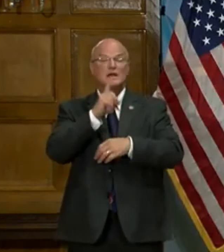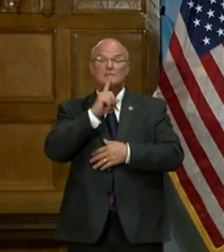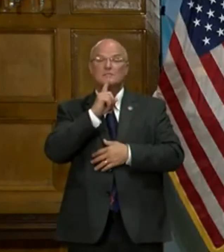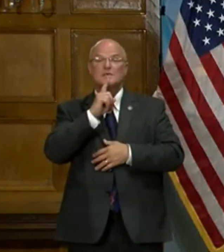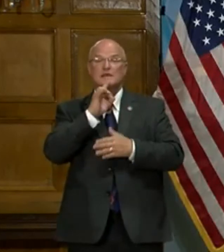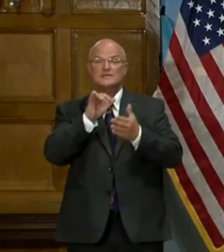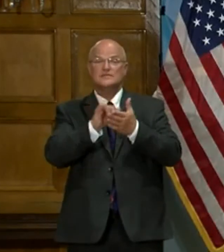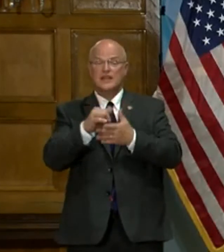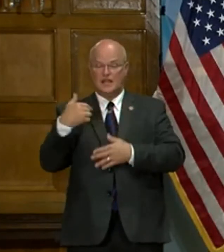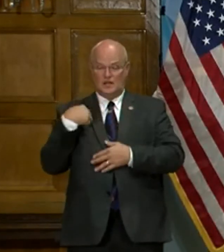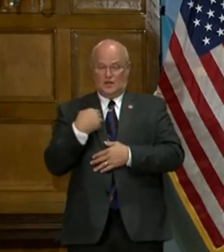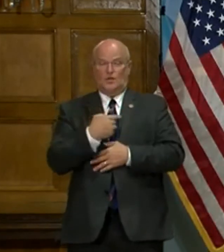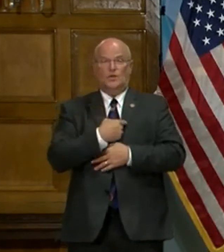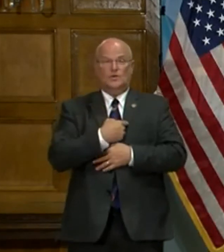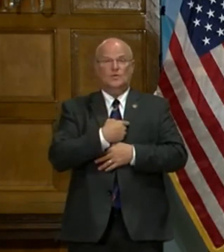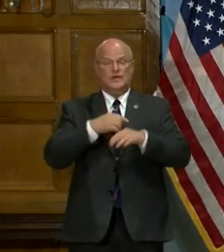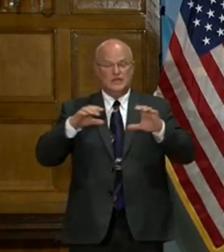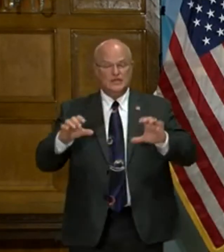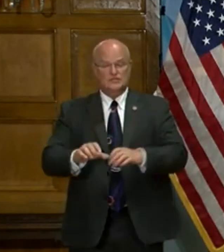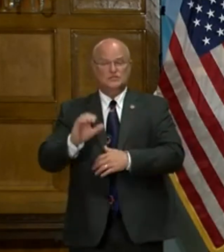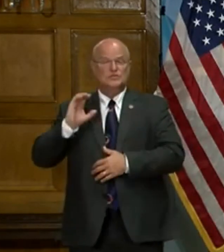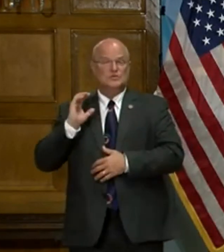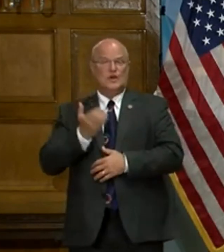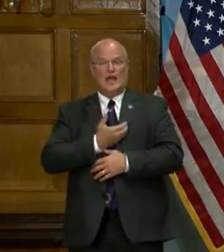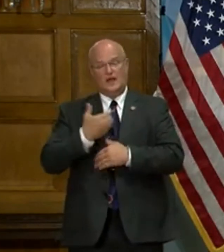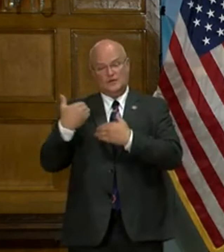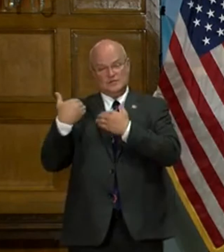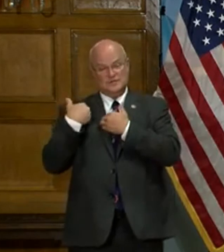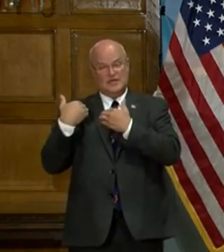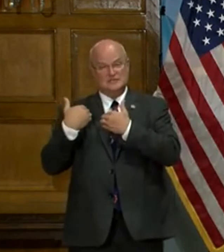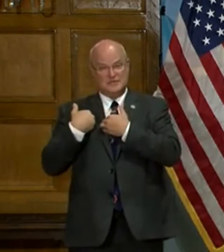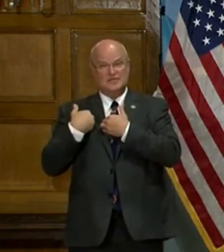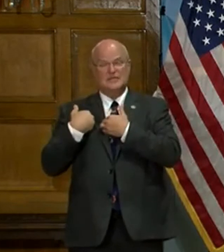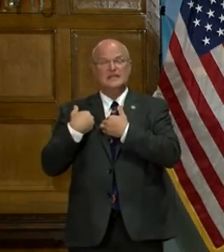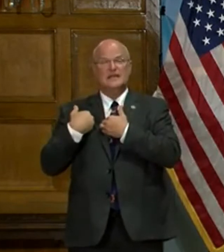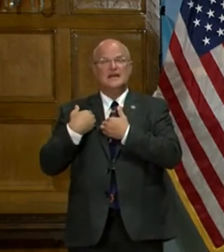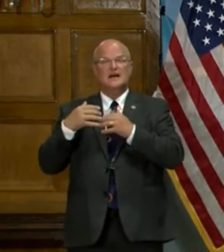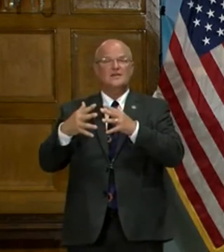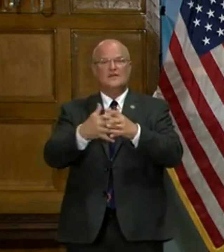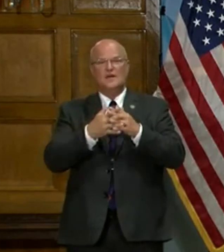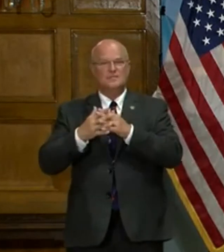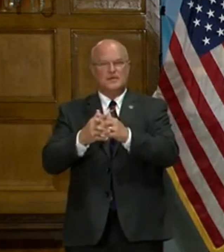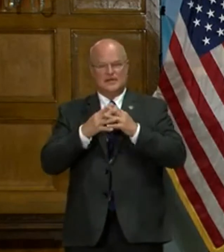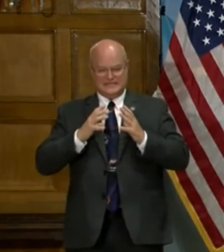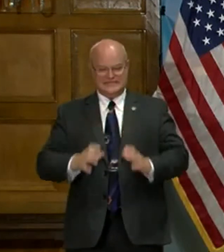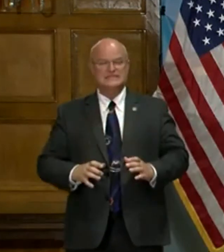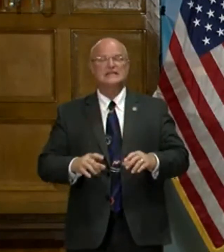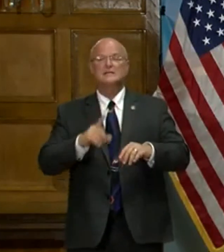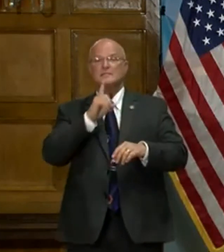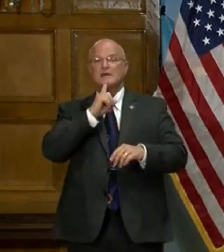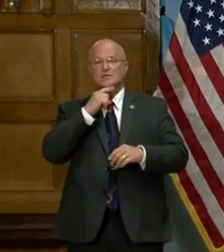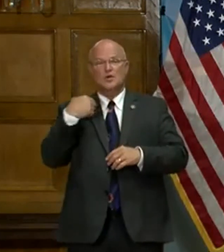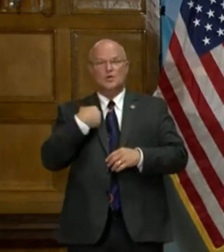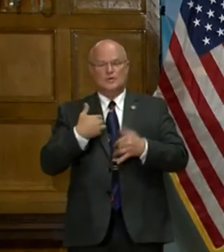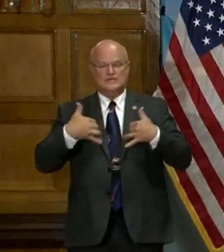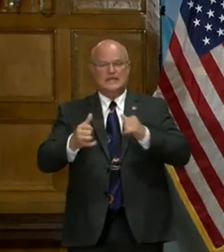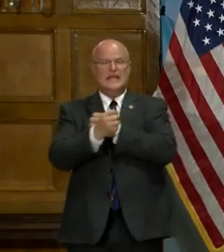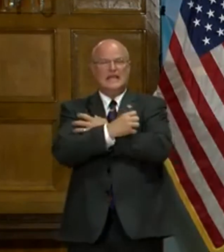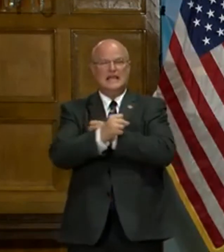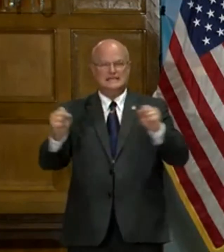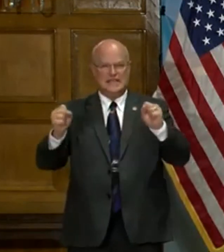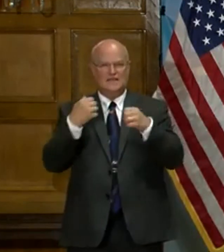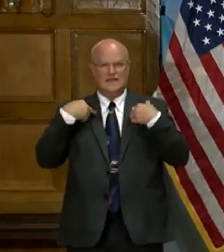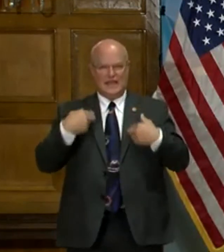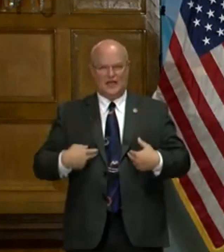that we do our job in terms of democracy, but also make sure that we stay healthy over